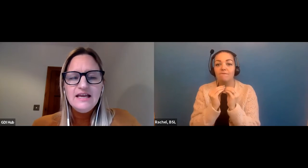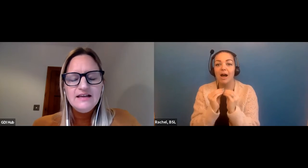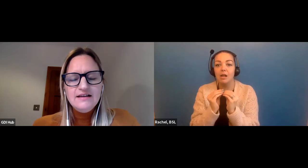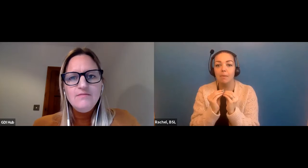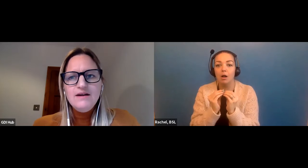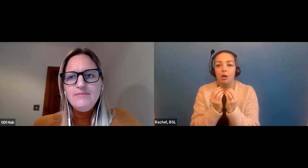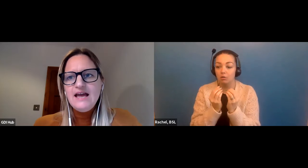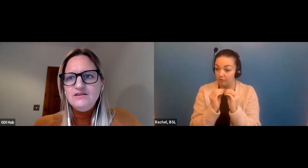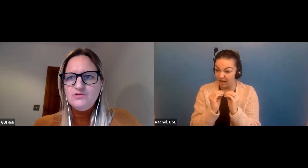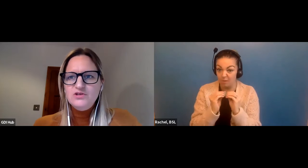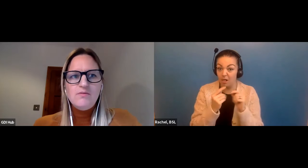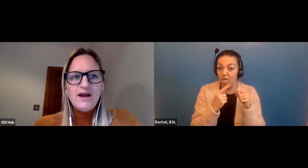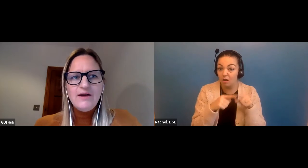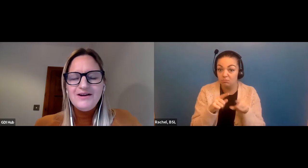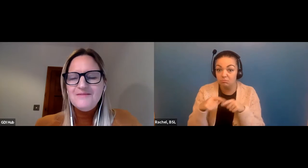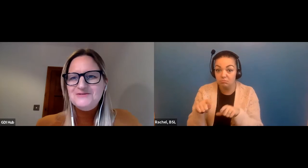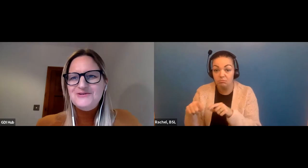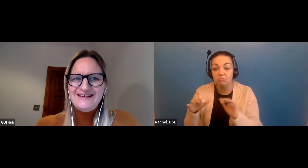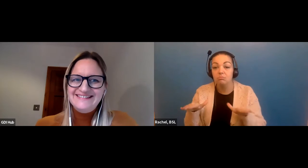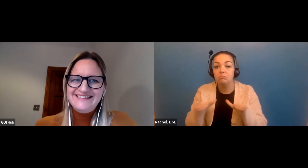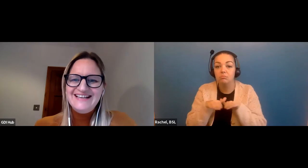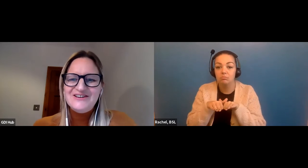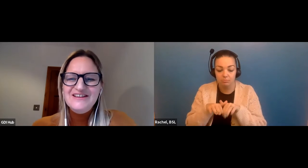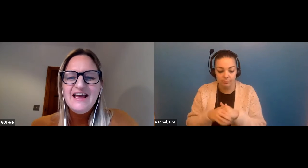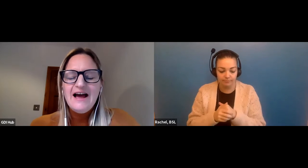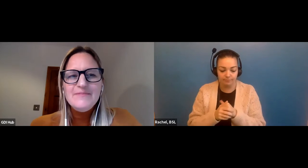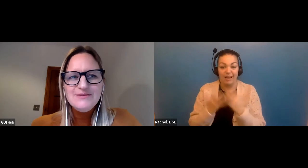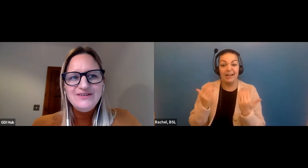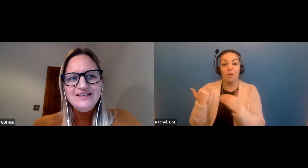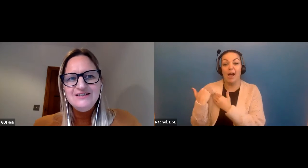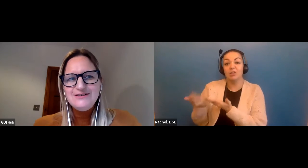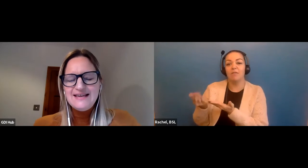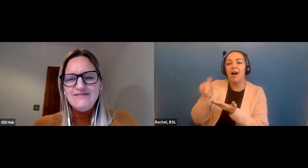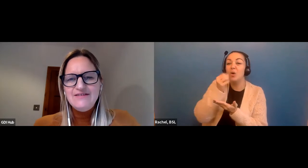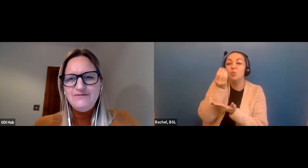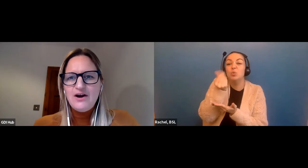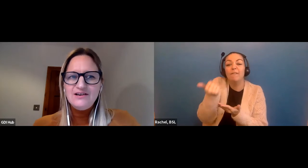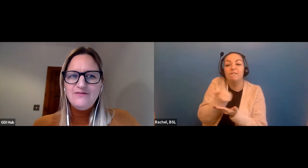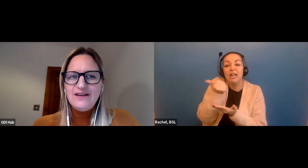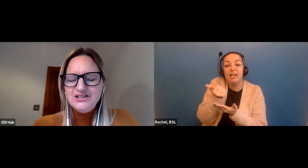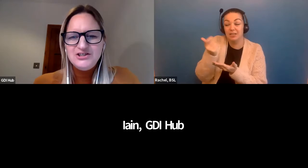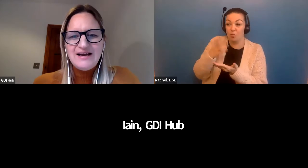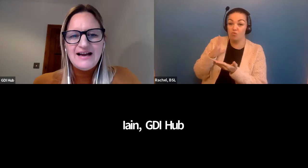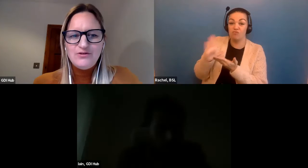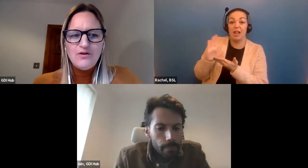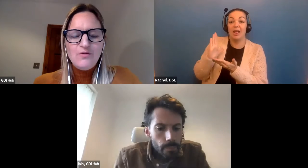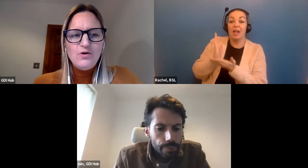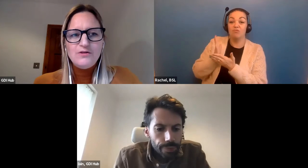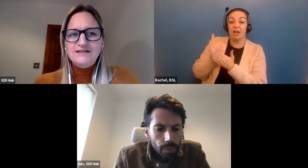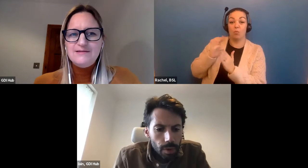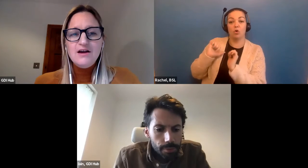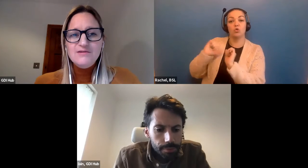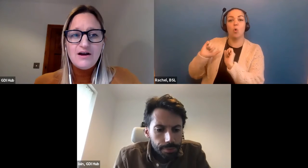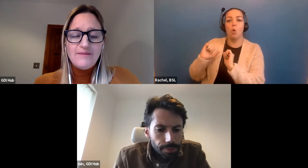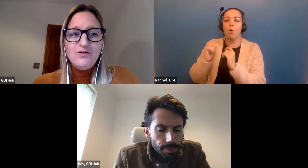So Ian, I'll maybe hand across to you. I'm aware we're coming towards the end of the session, so it'd be really good just to hear any final reflections you have on what's